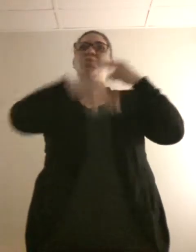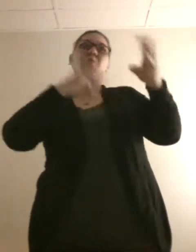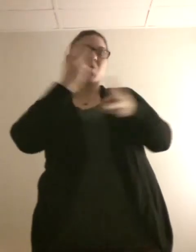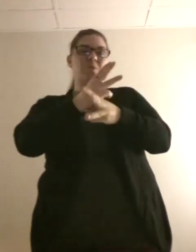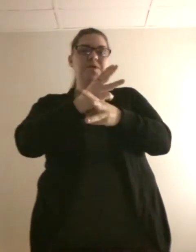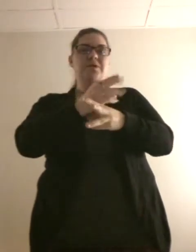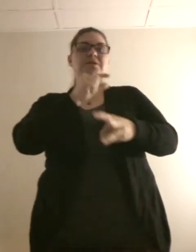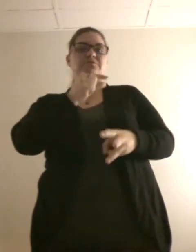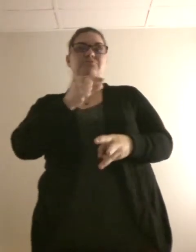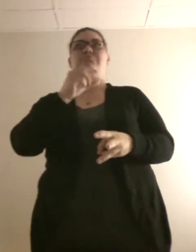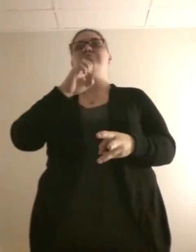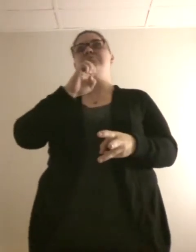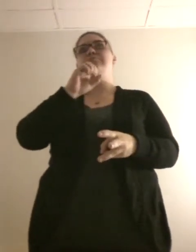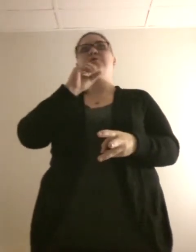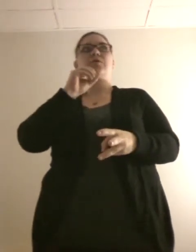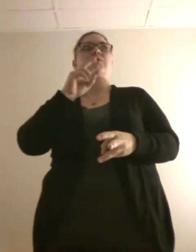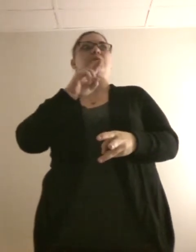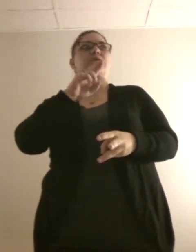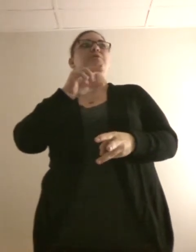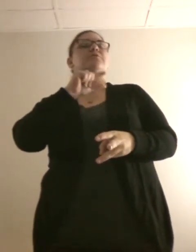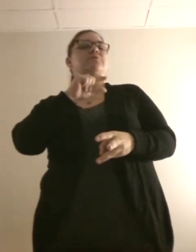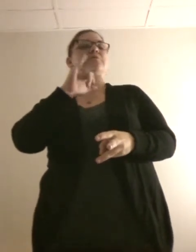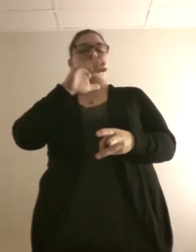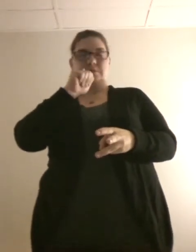Georgia O'Keeffe. Okay? Georgia O'Keeffe